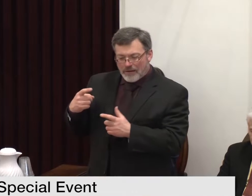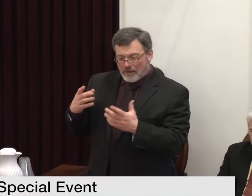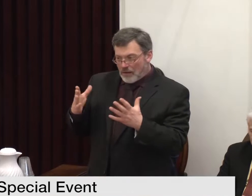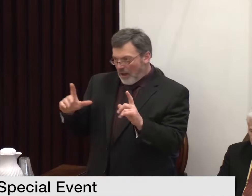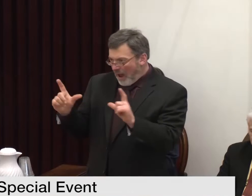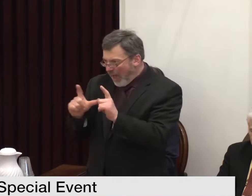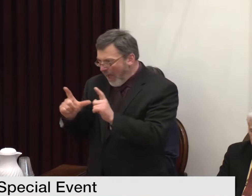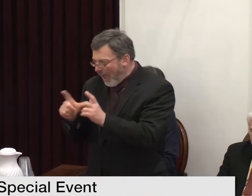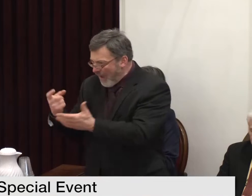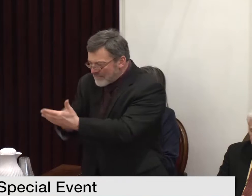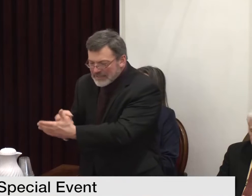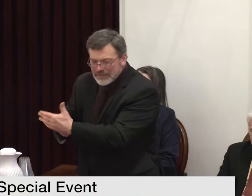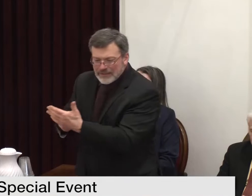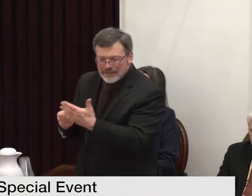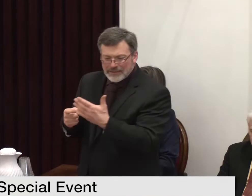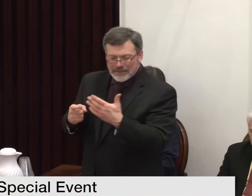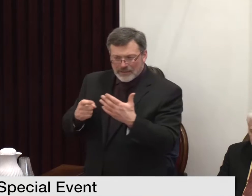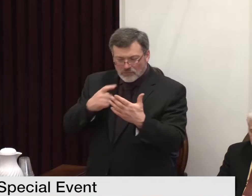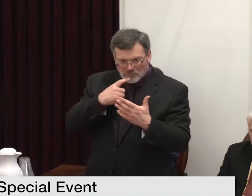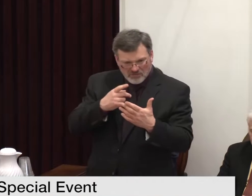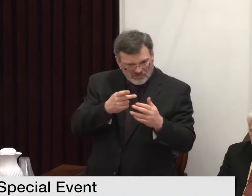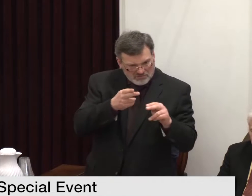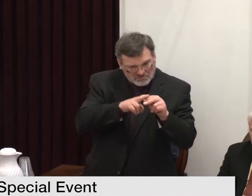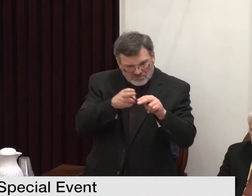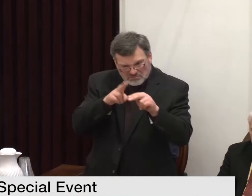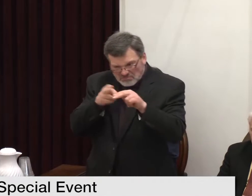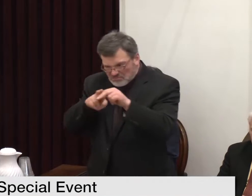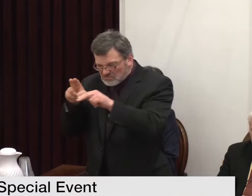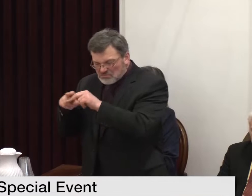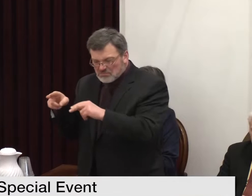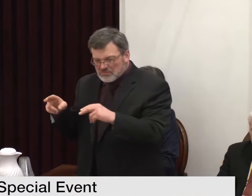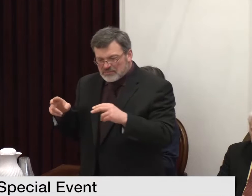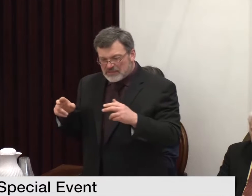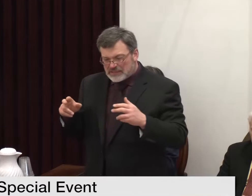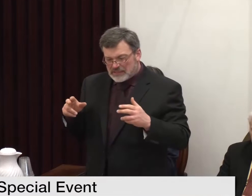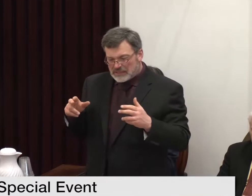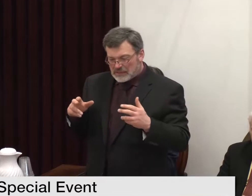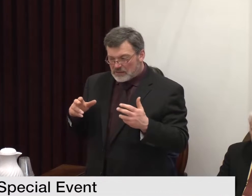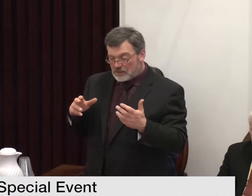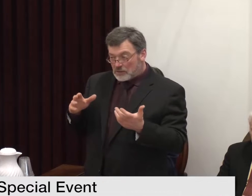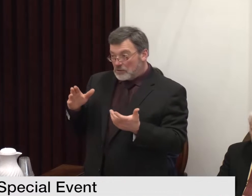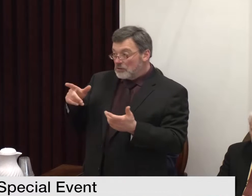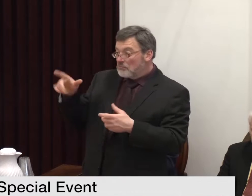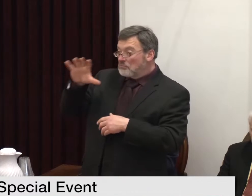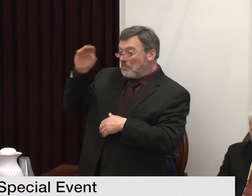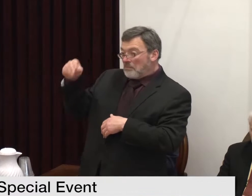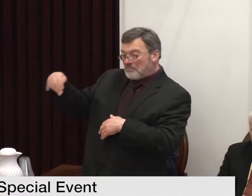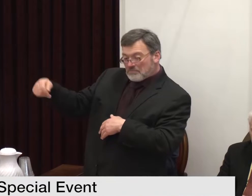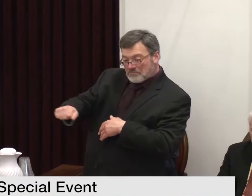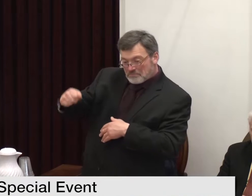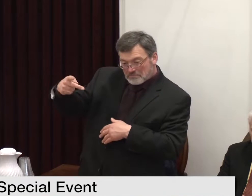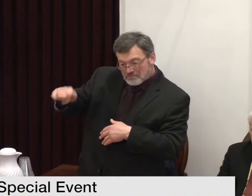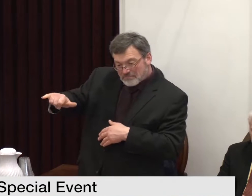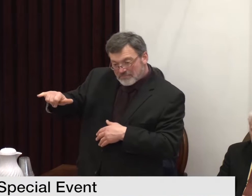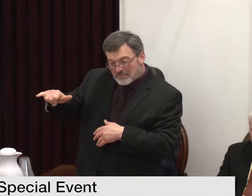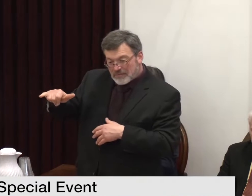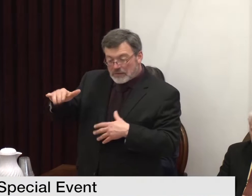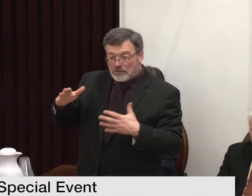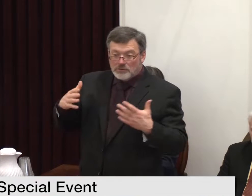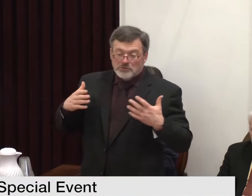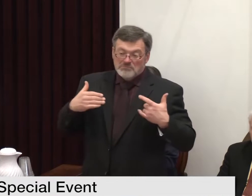vehicle, or the looming payroll tax and the unknown of higher fuel and electricity costs, not to